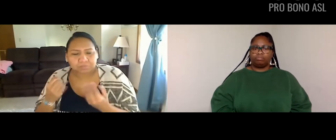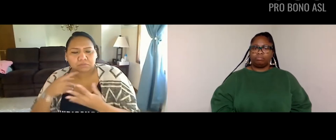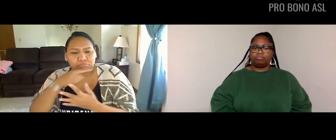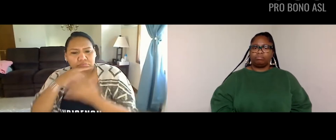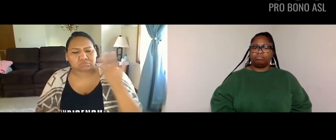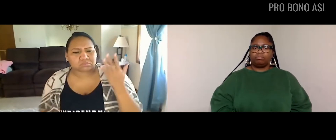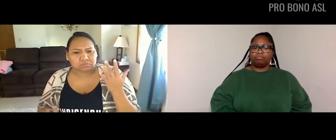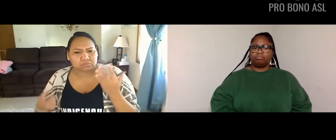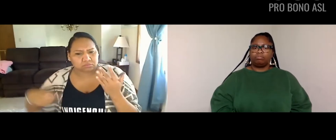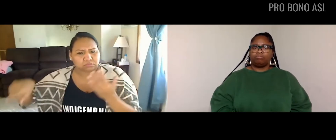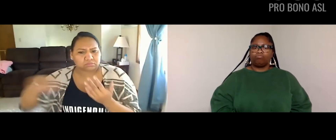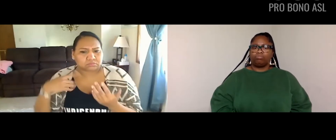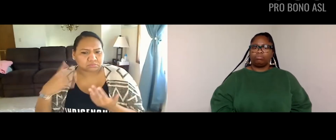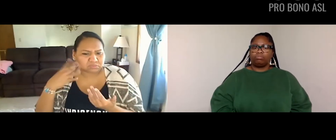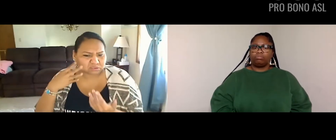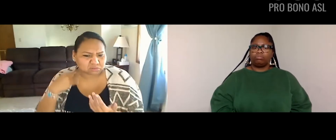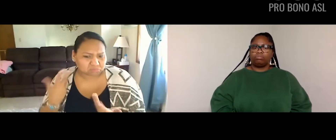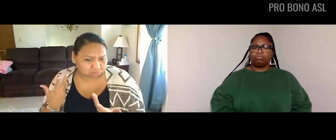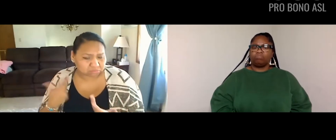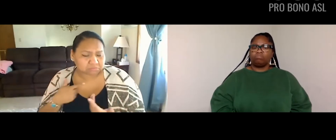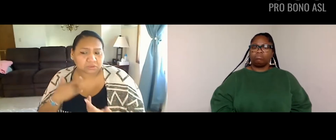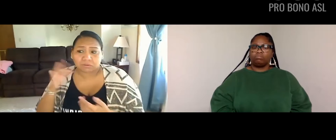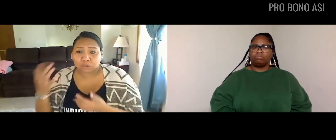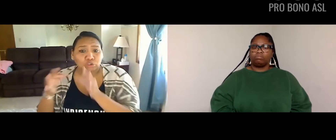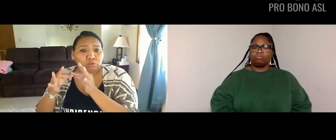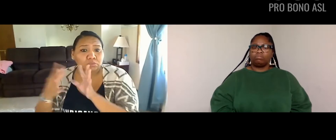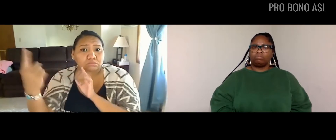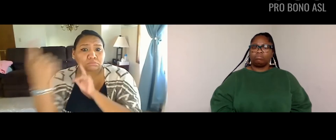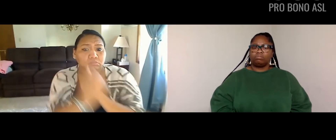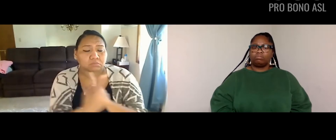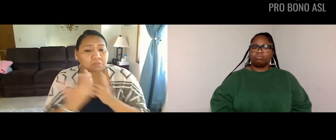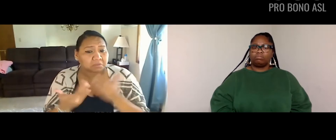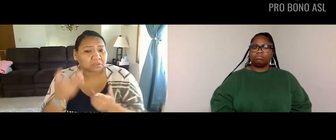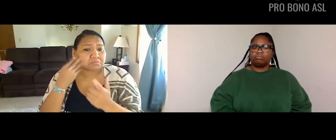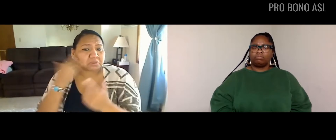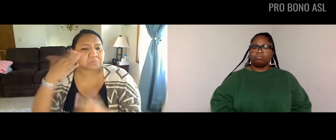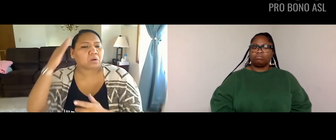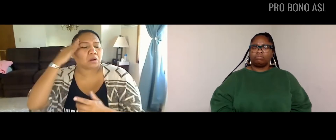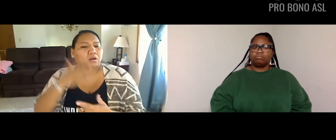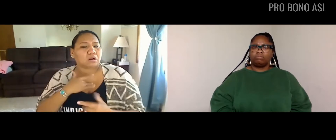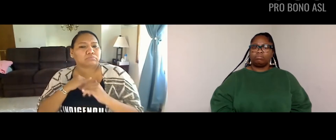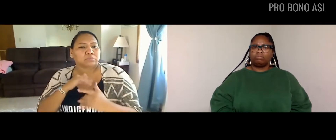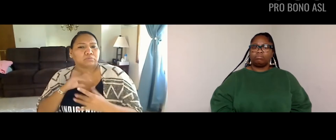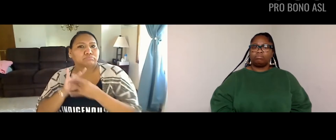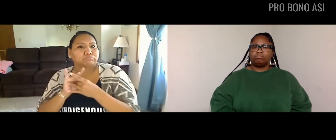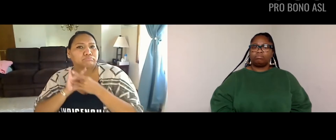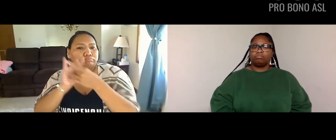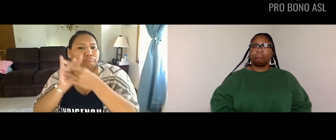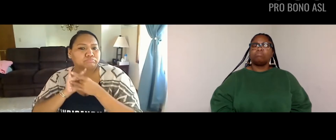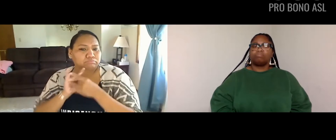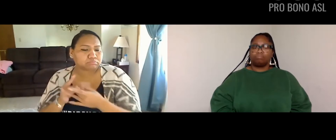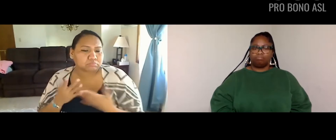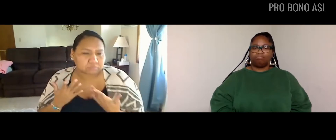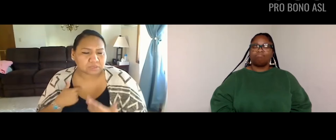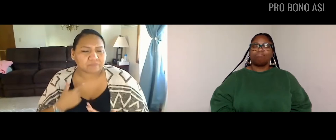that, how to navigate through sexism, different things that we've experienced as BIPOC